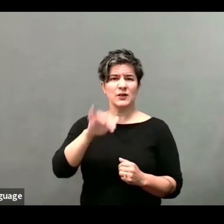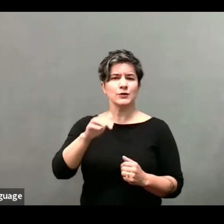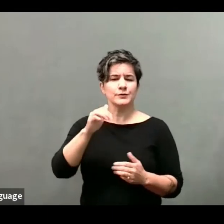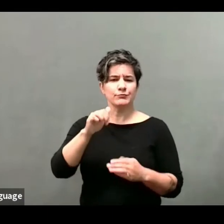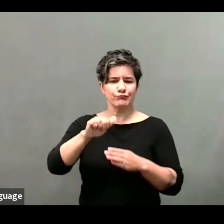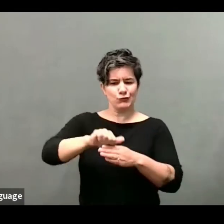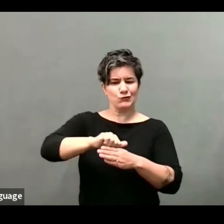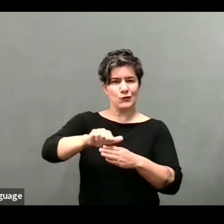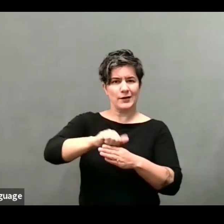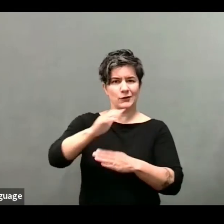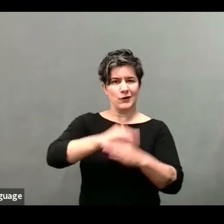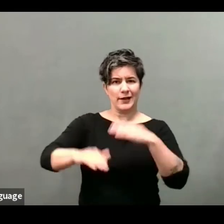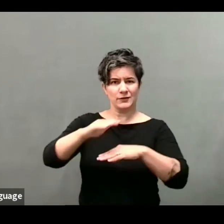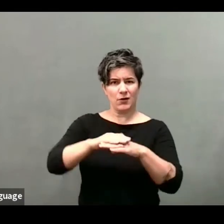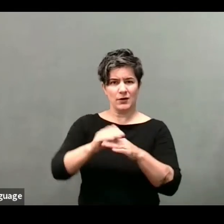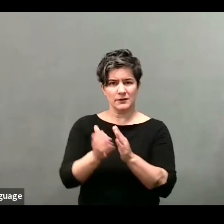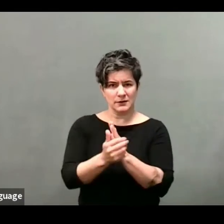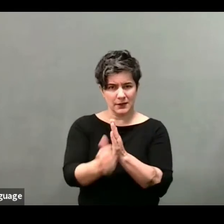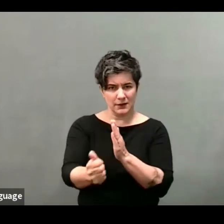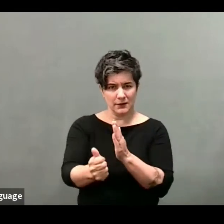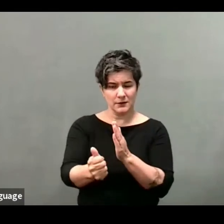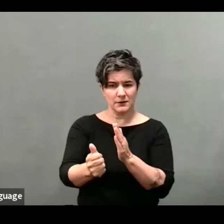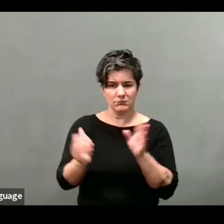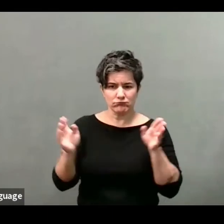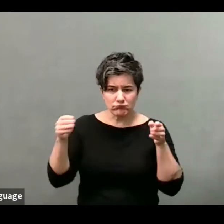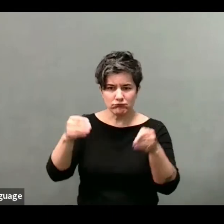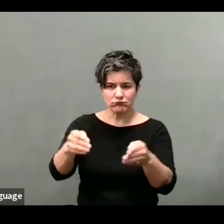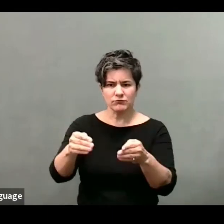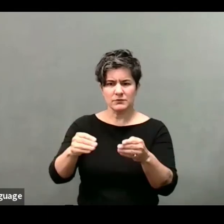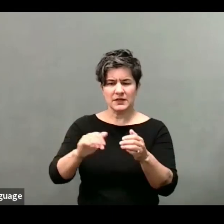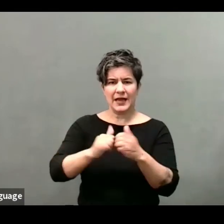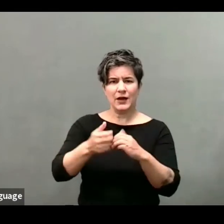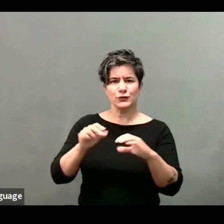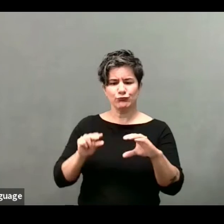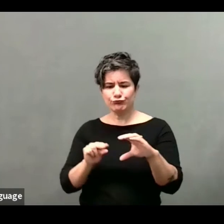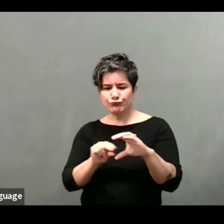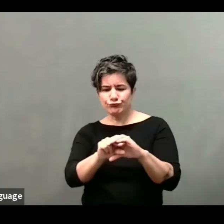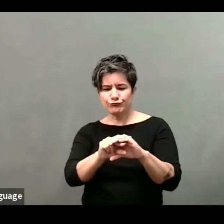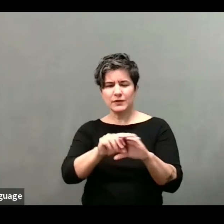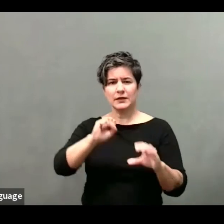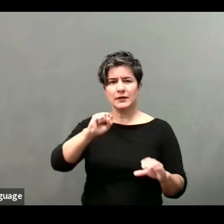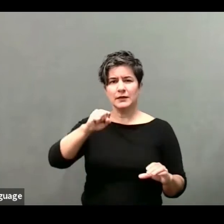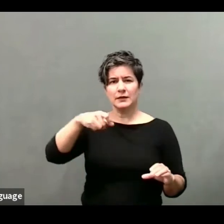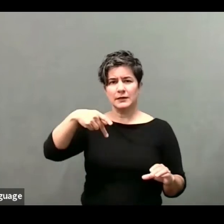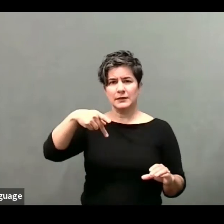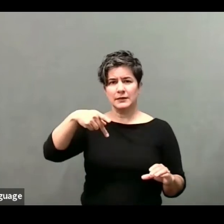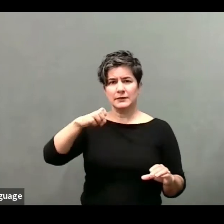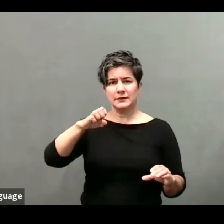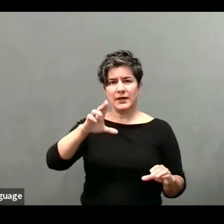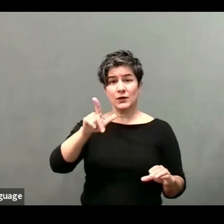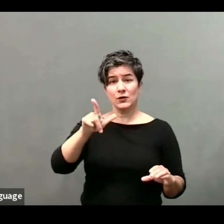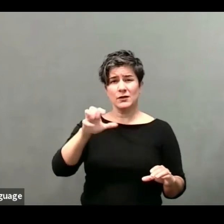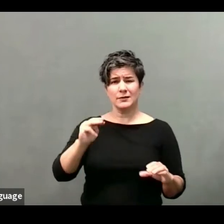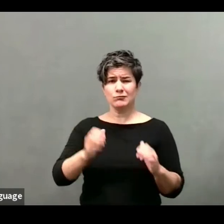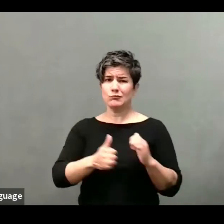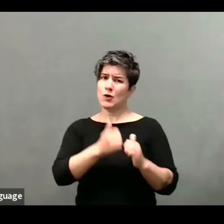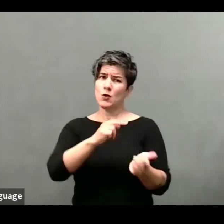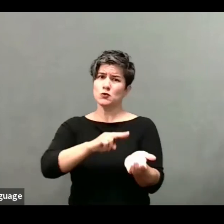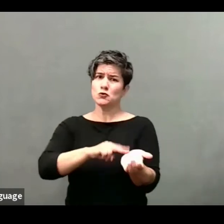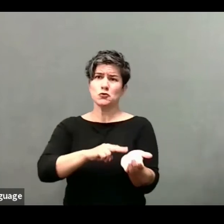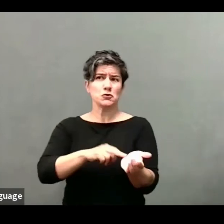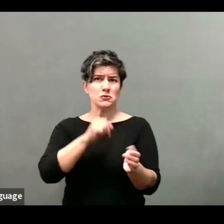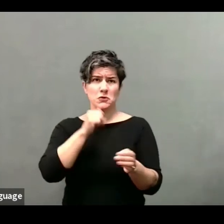practical hands-on skills are how to insert a speculum, because many nurses are not trained in